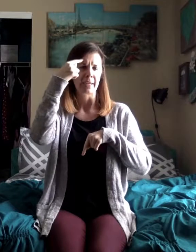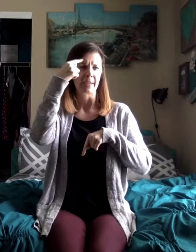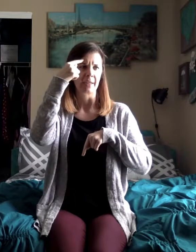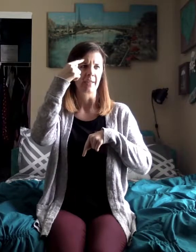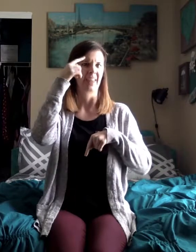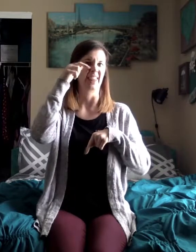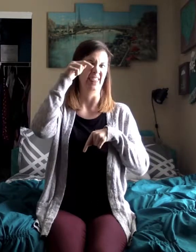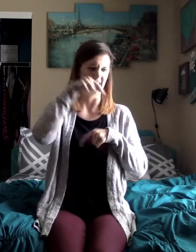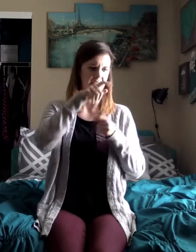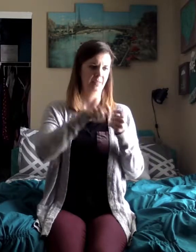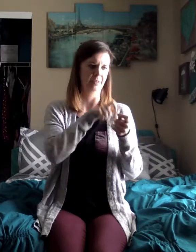instance.